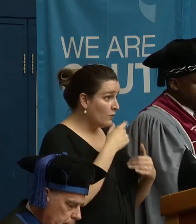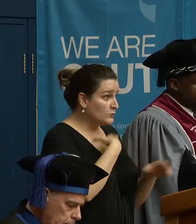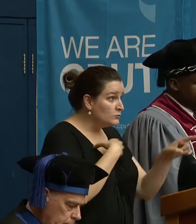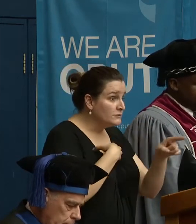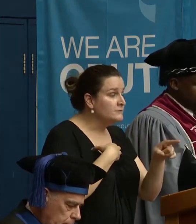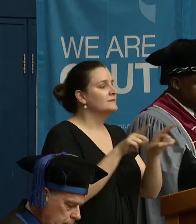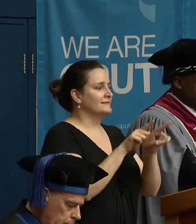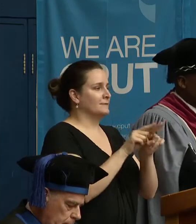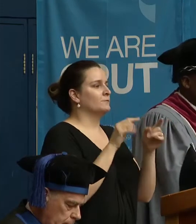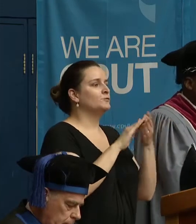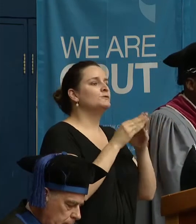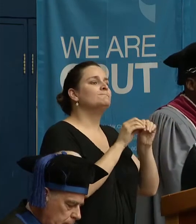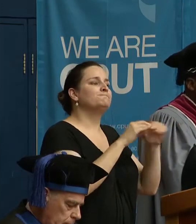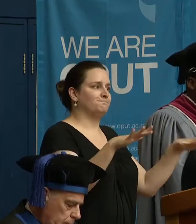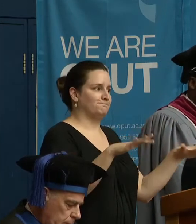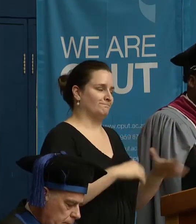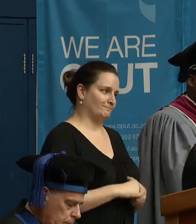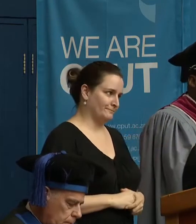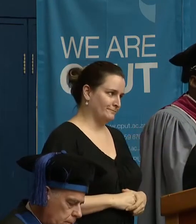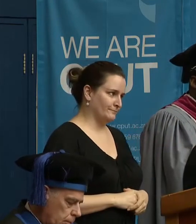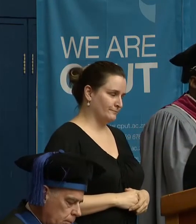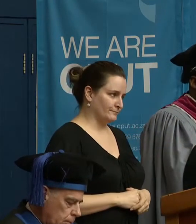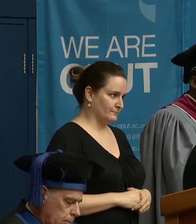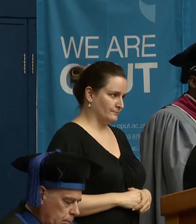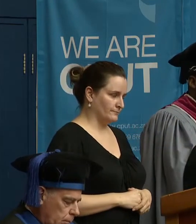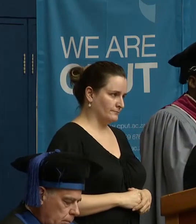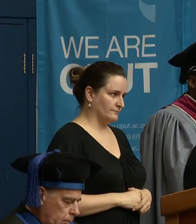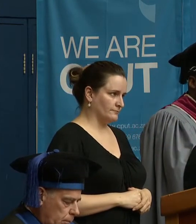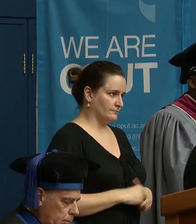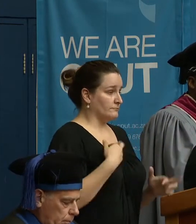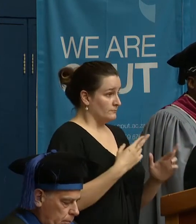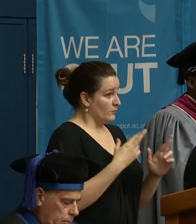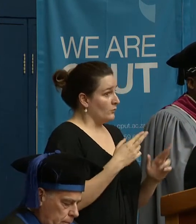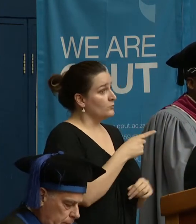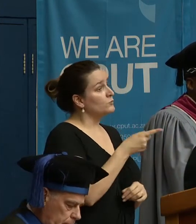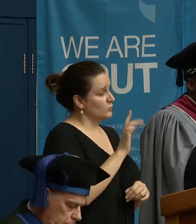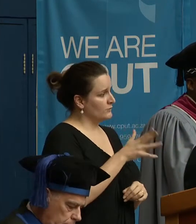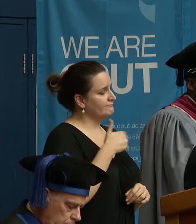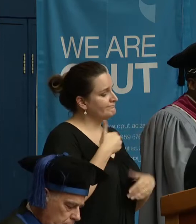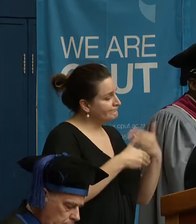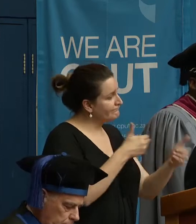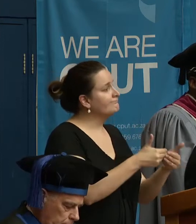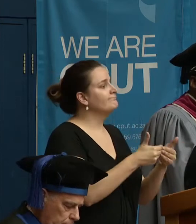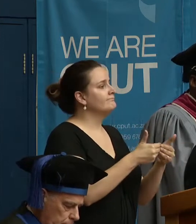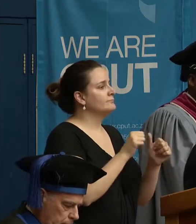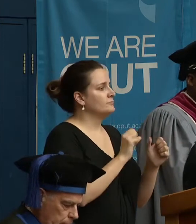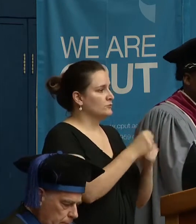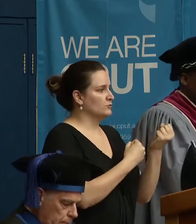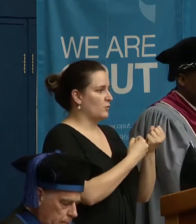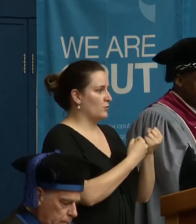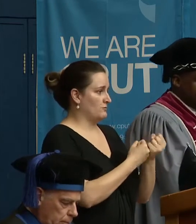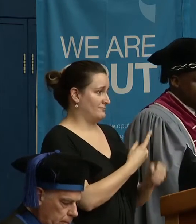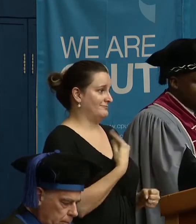broader society as well. We hope that you will continue to support this institution and that your future